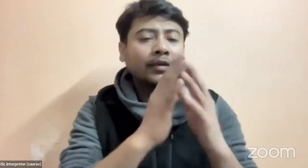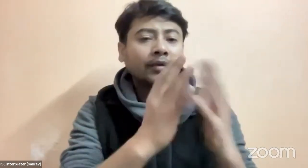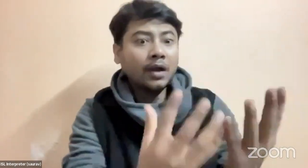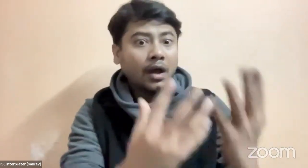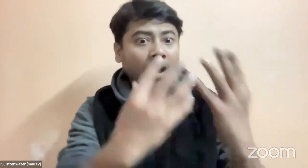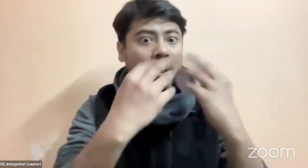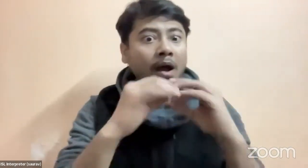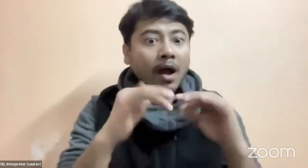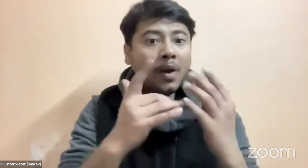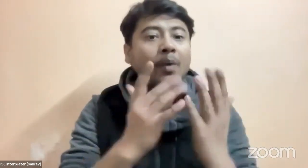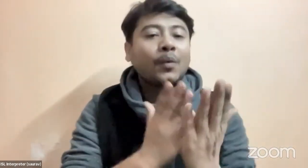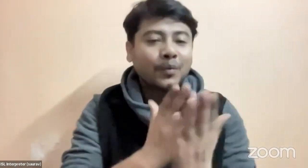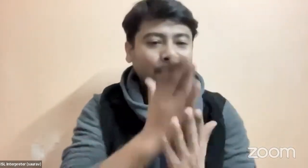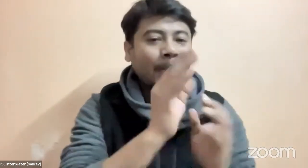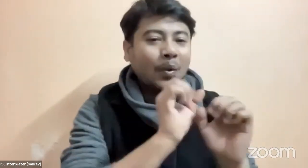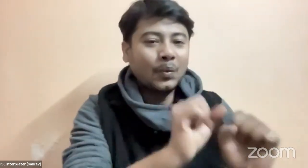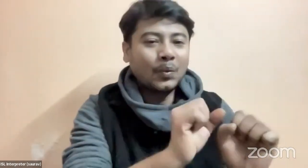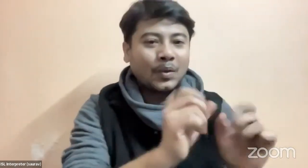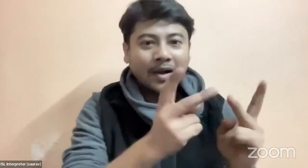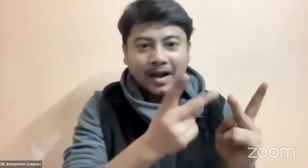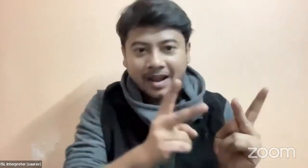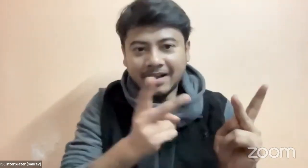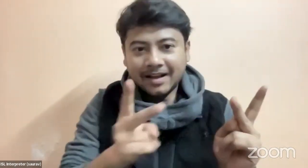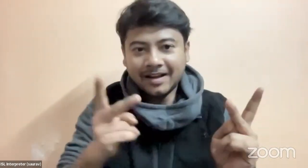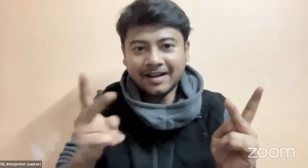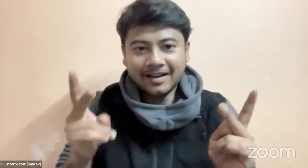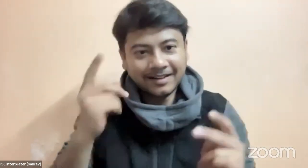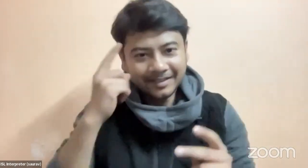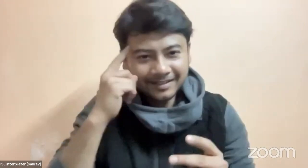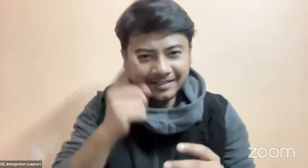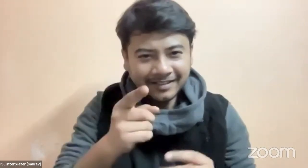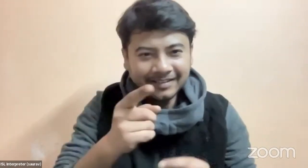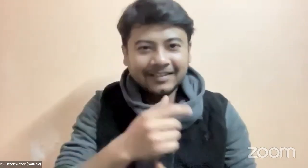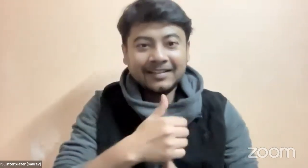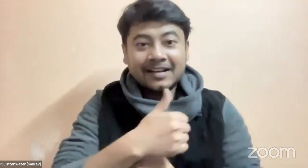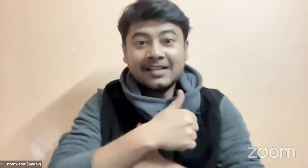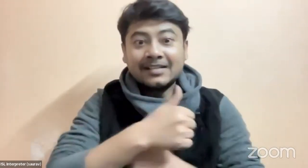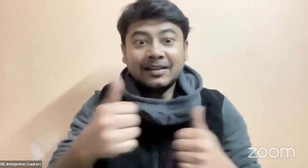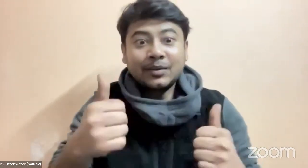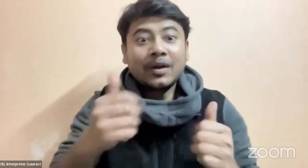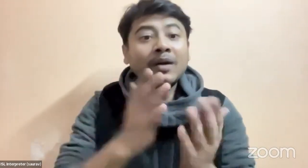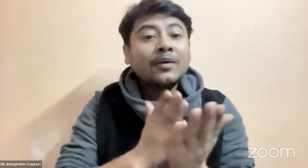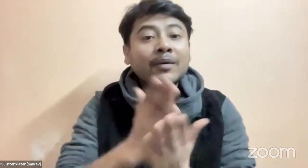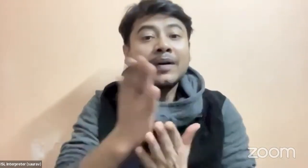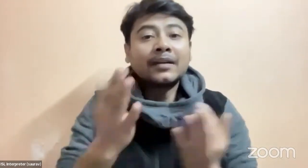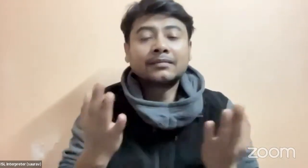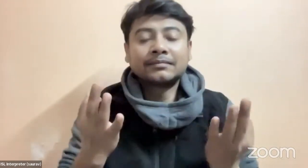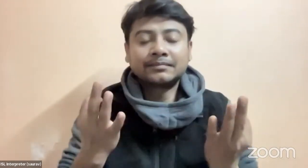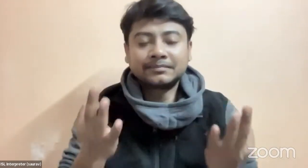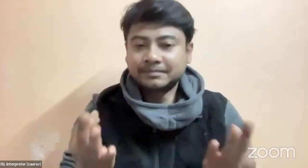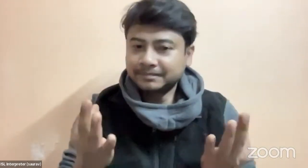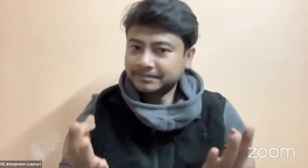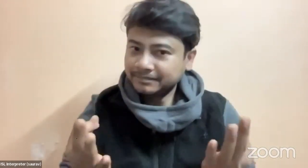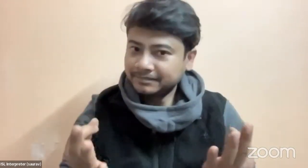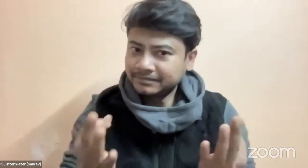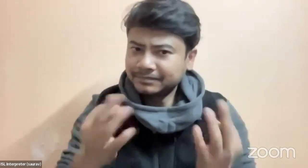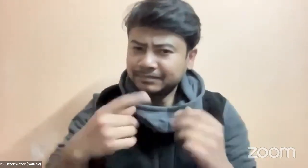For Satya Yuga, it was meditation. For Treta Yuga, it was yajnas,